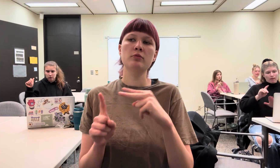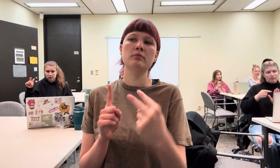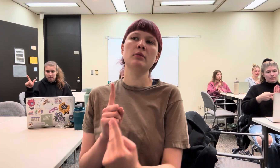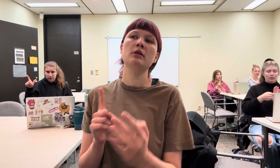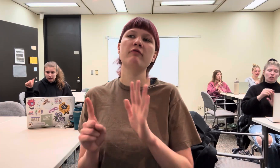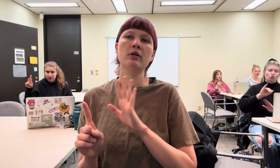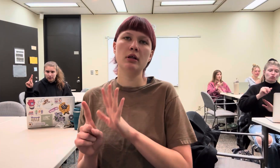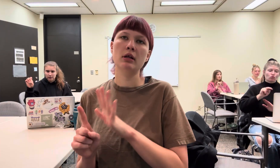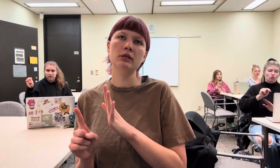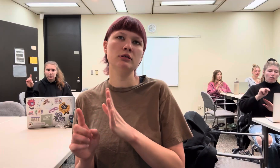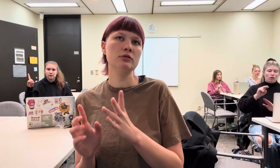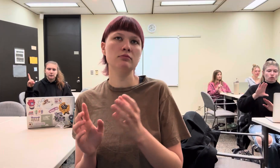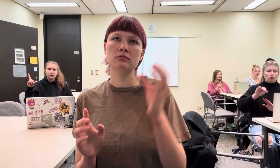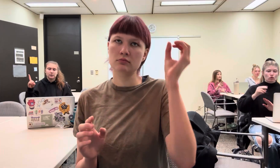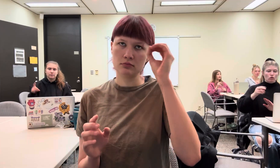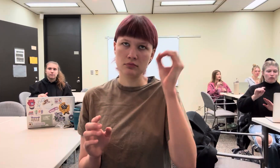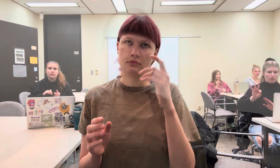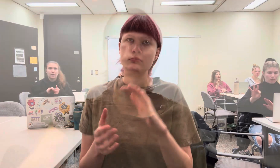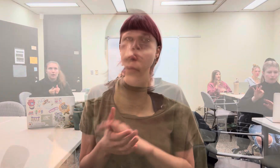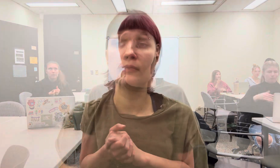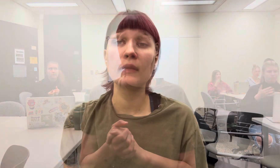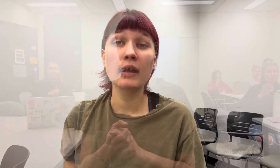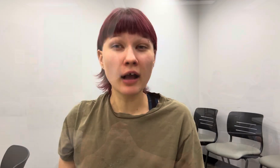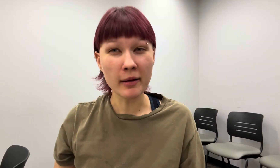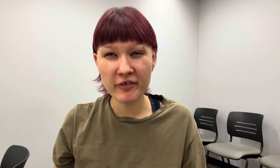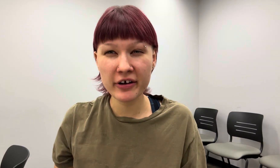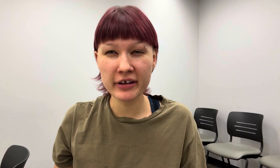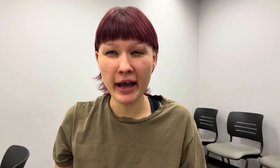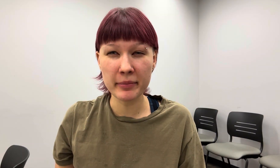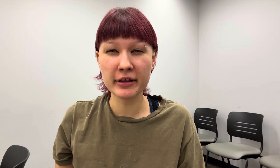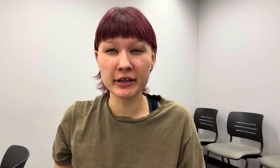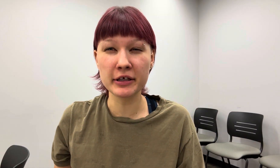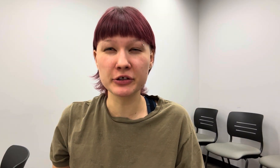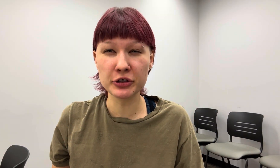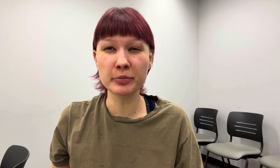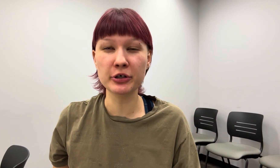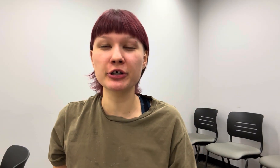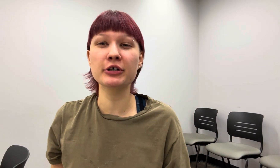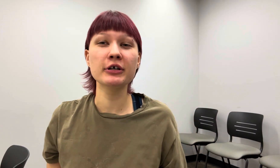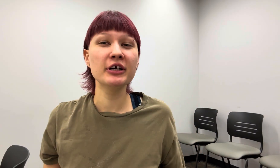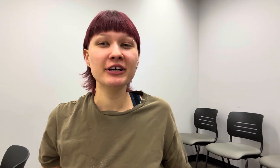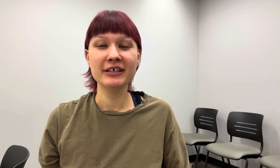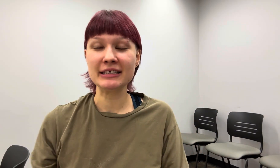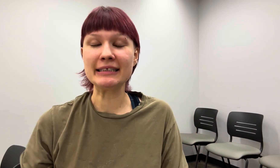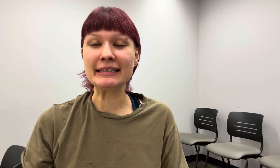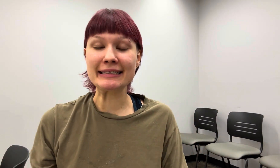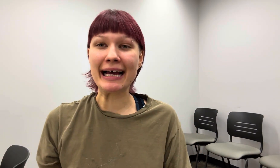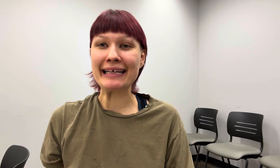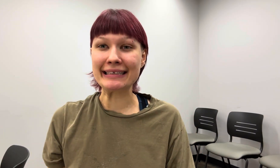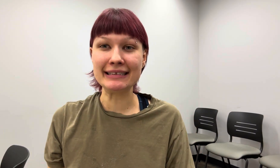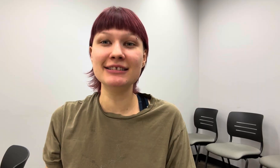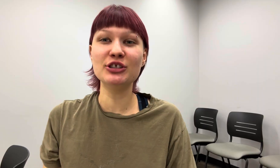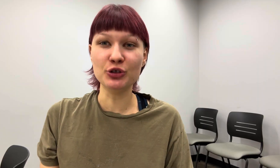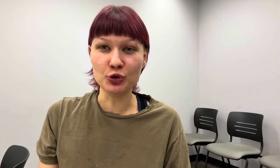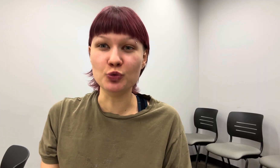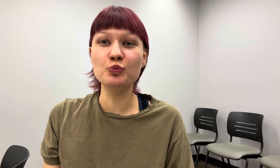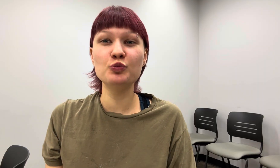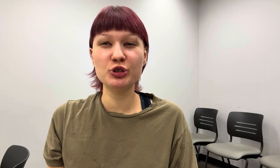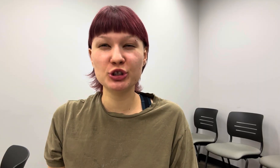critical reading and effective writing, the assassination of Malcolm X. I'm very happy that the interpreter decided to take